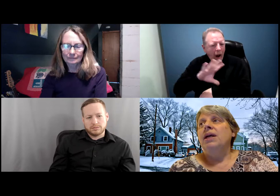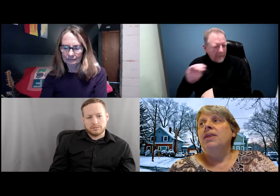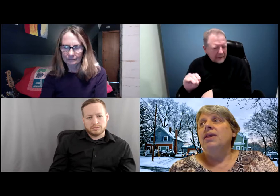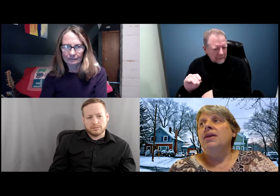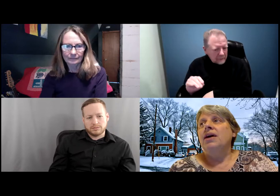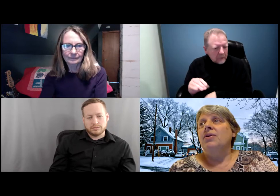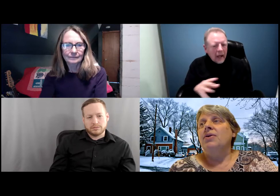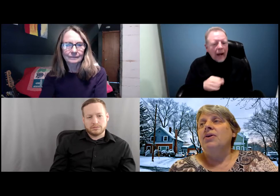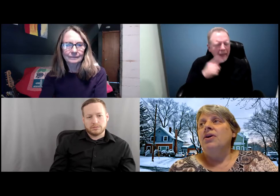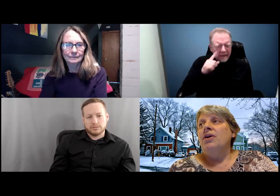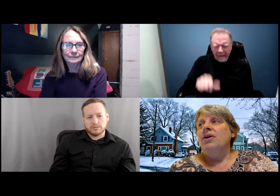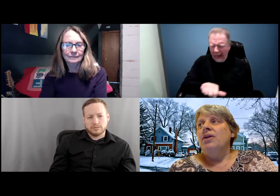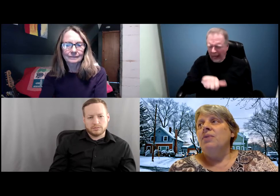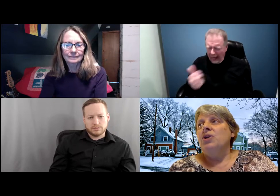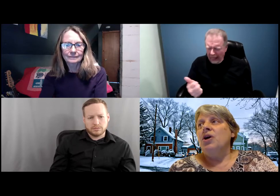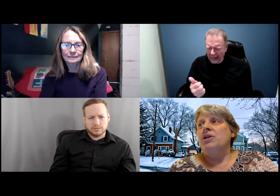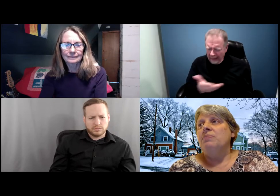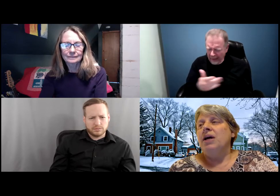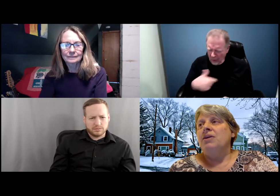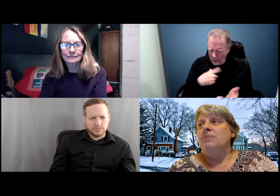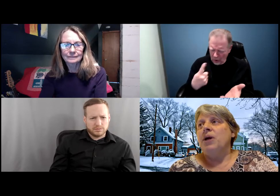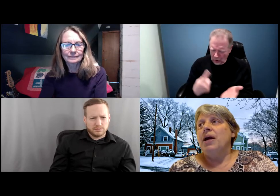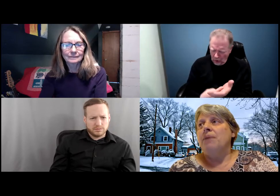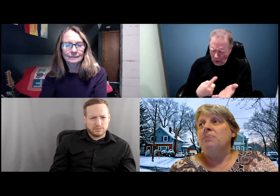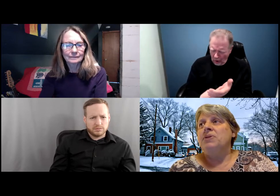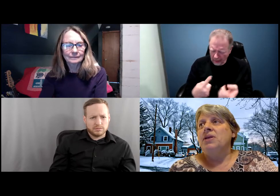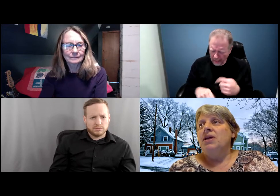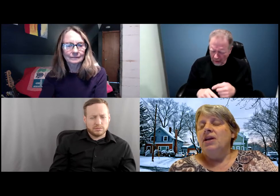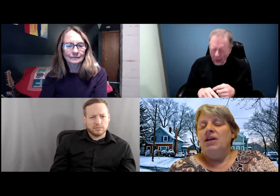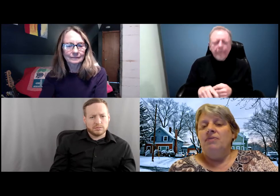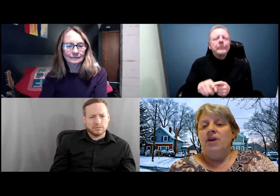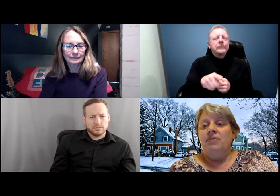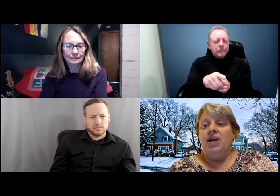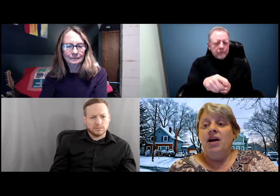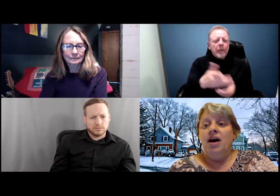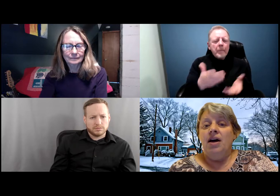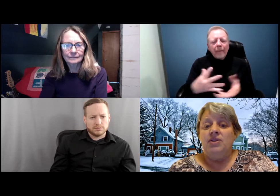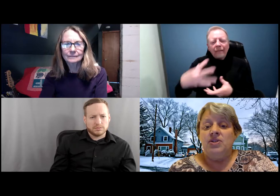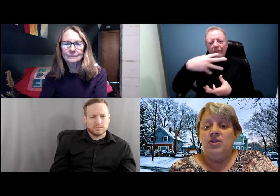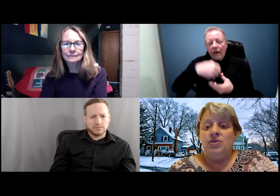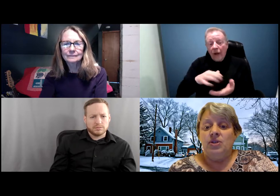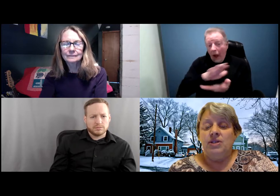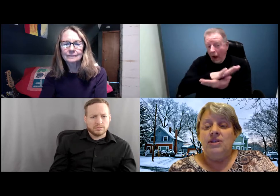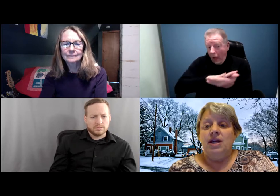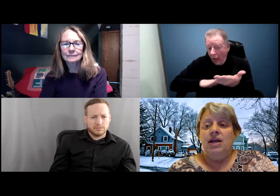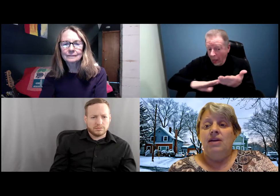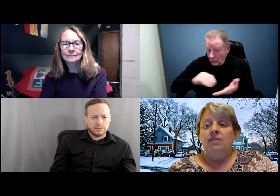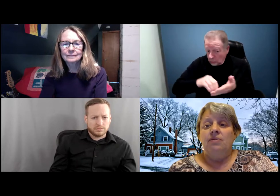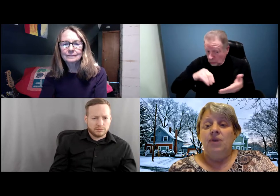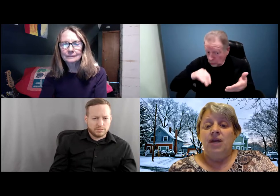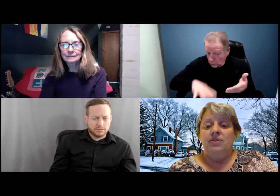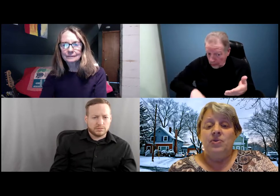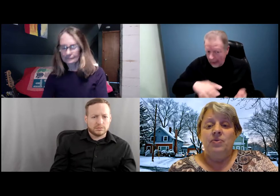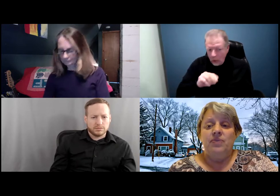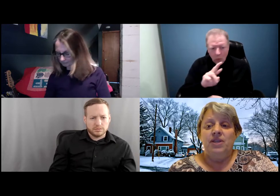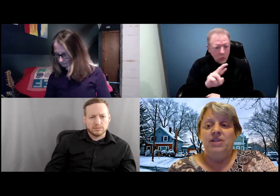And I think the other thing we talked about is perhaps involving college students and Rhode